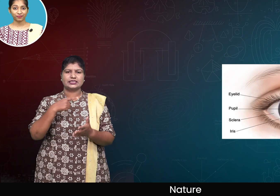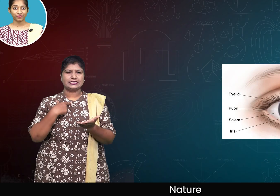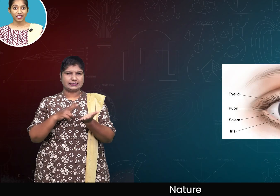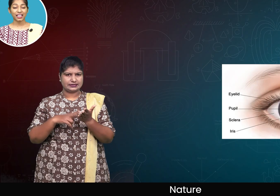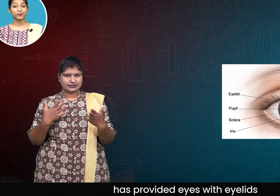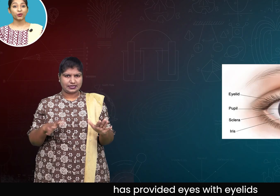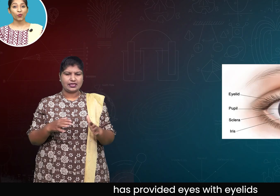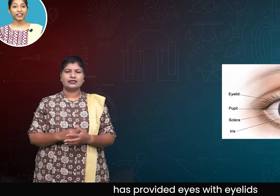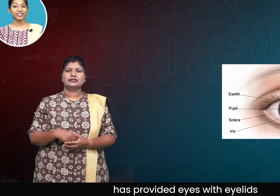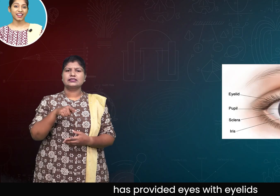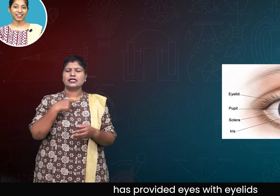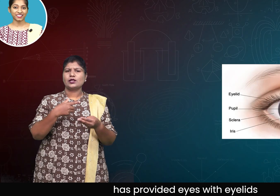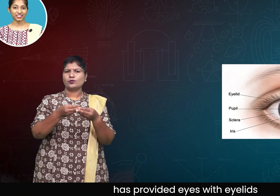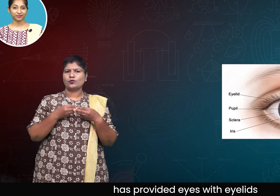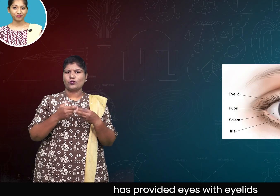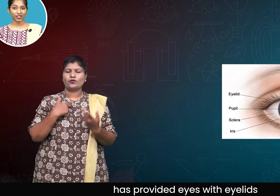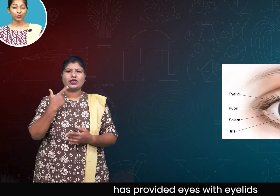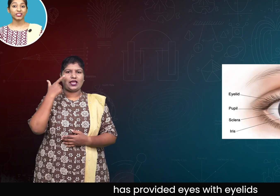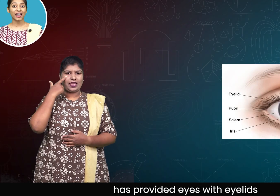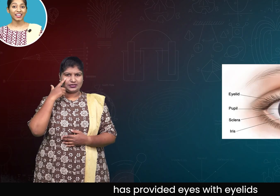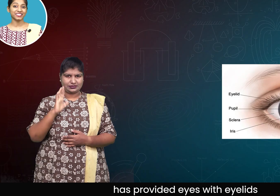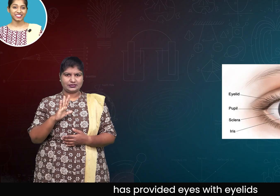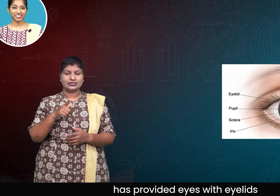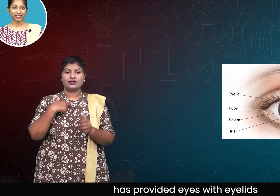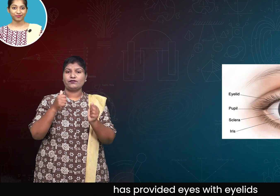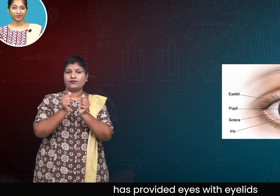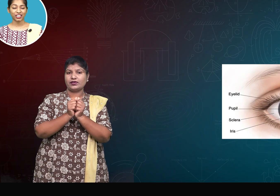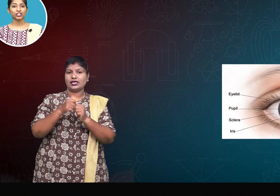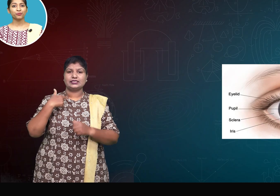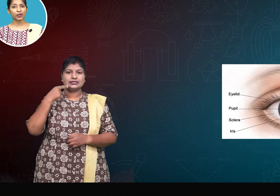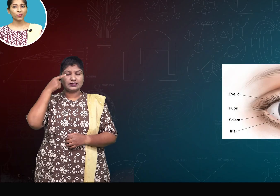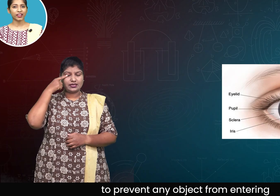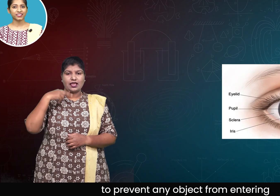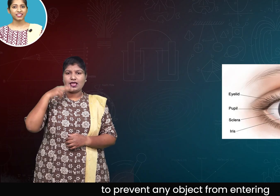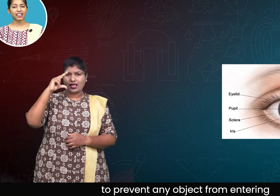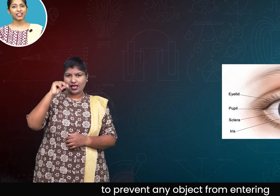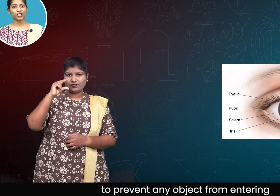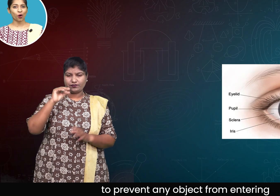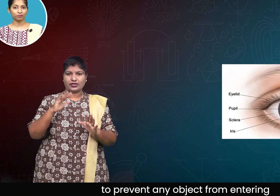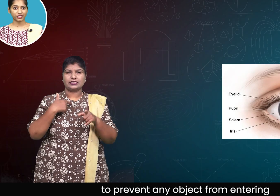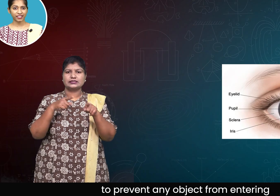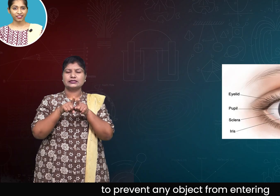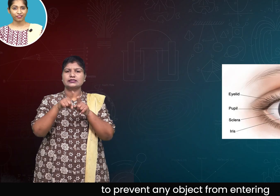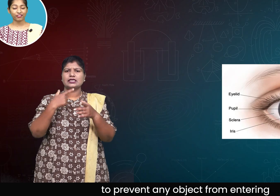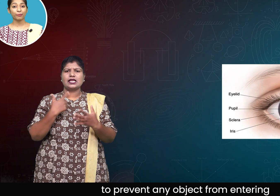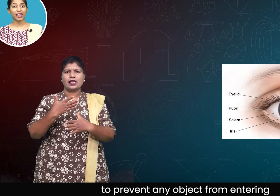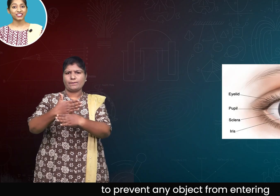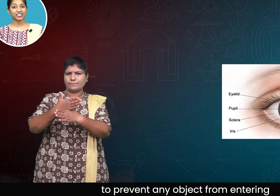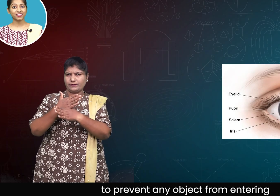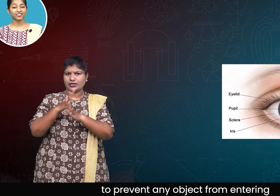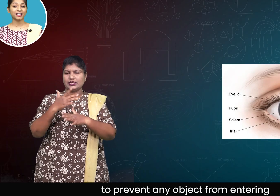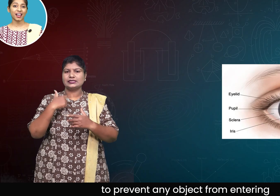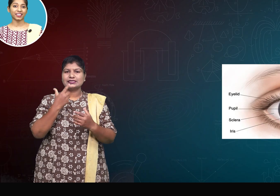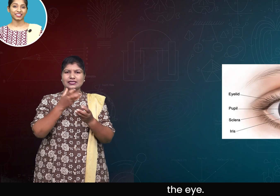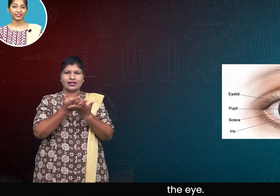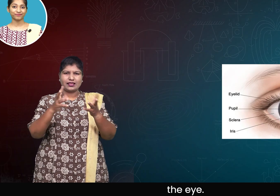Nature has provided eyes with eyelids to prevent any object from